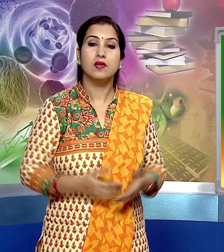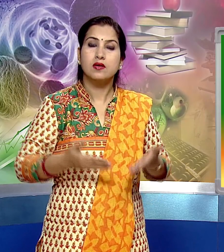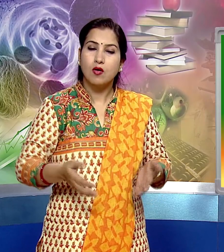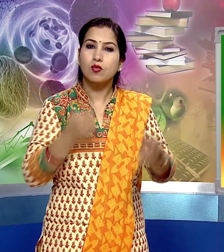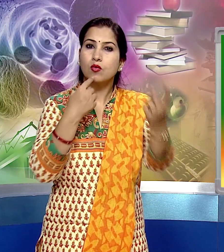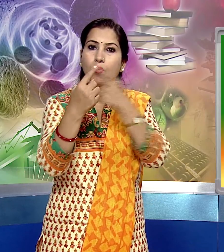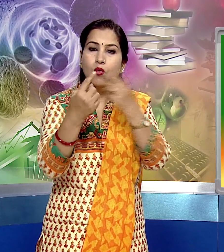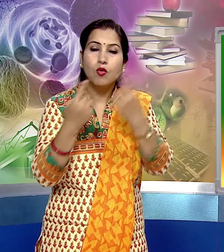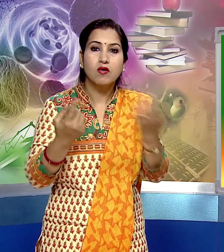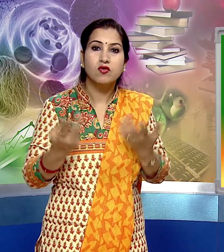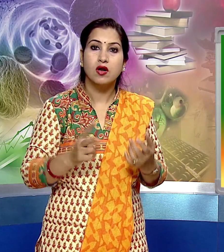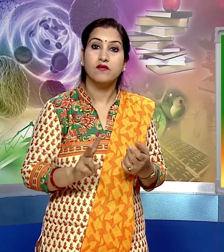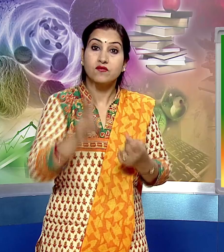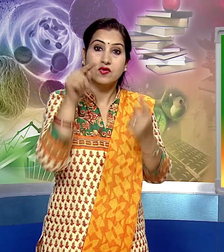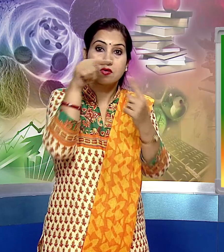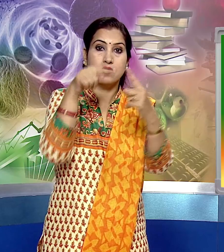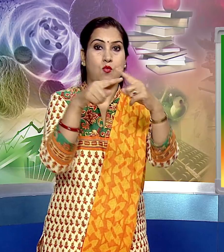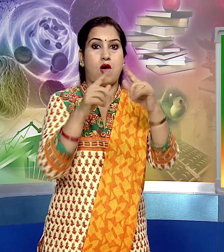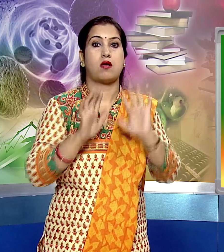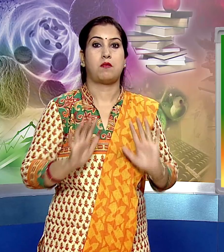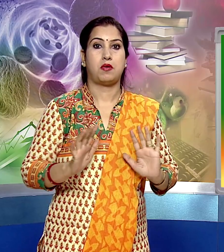Now we will talk about vitamins.